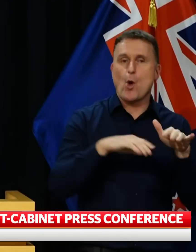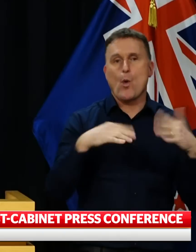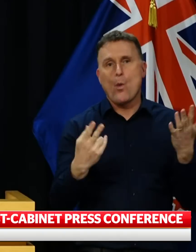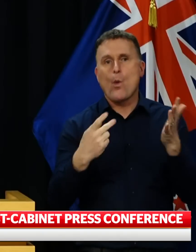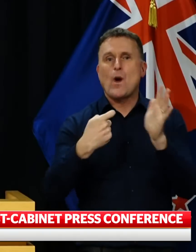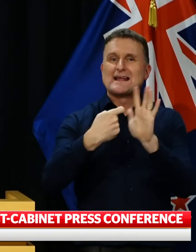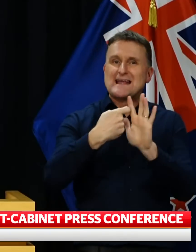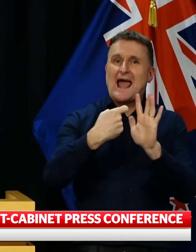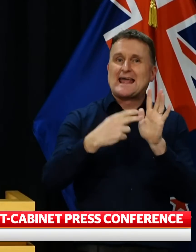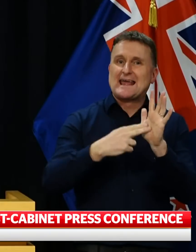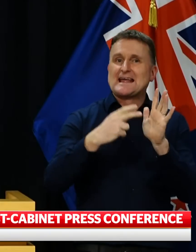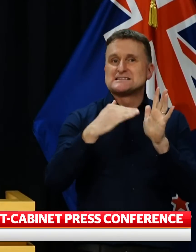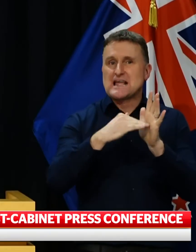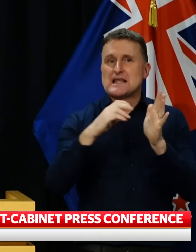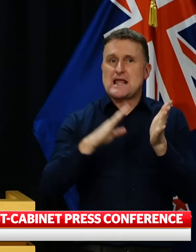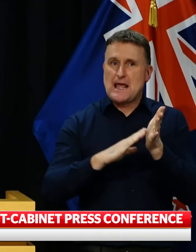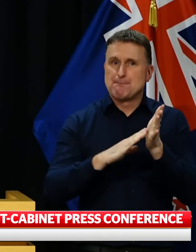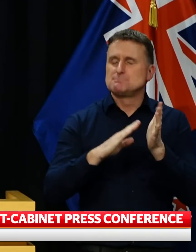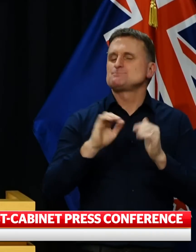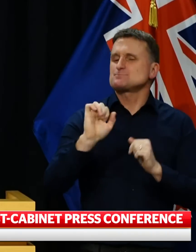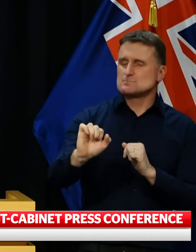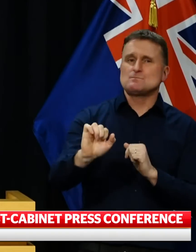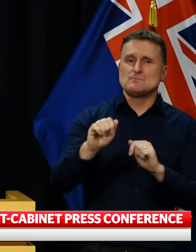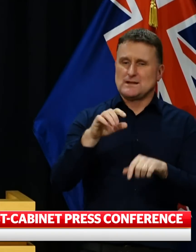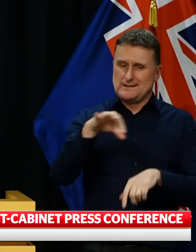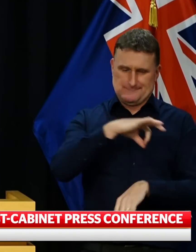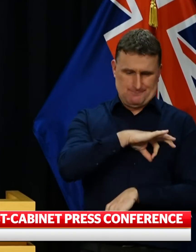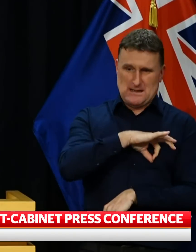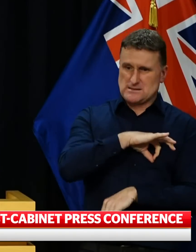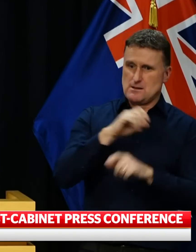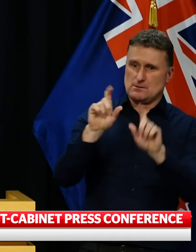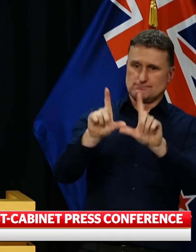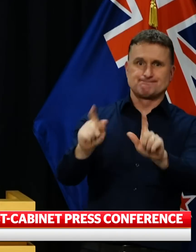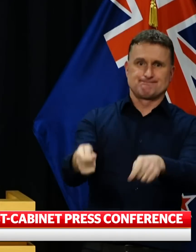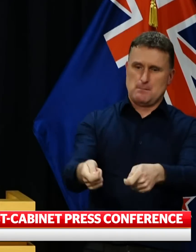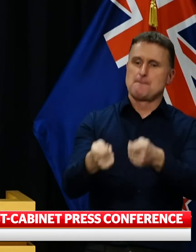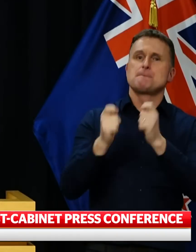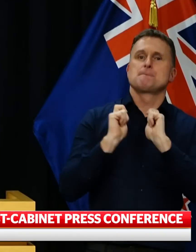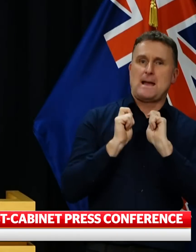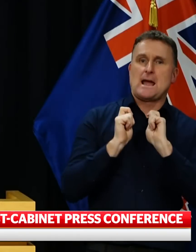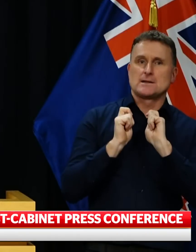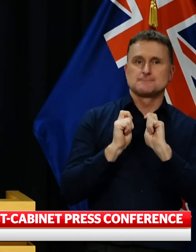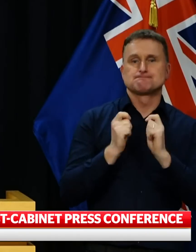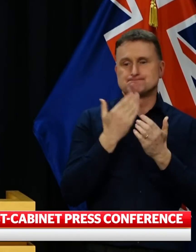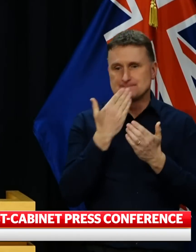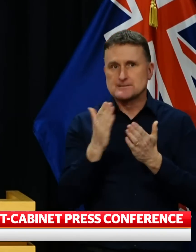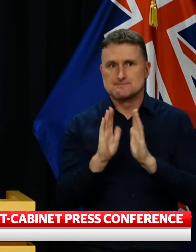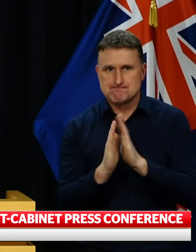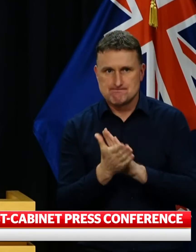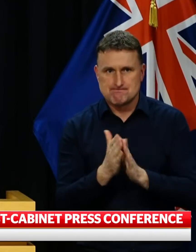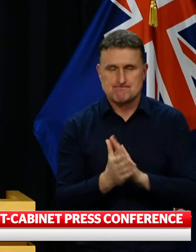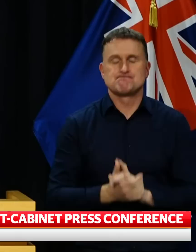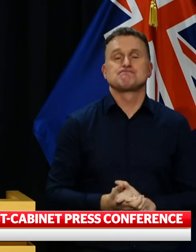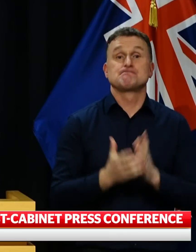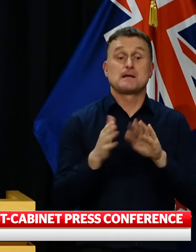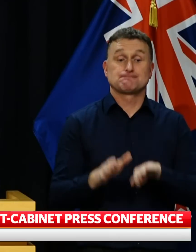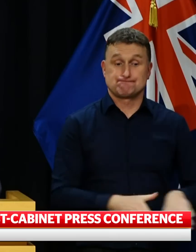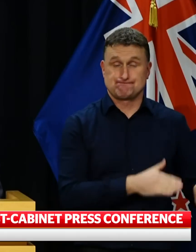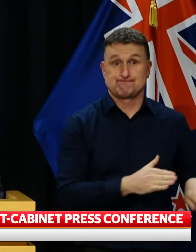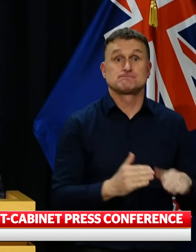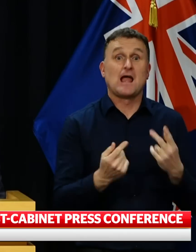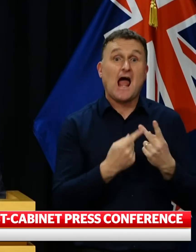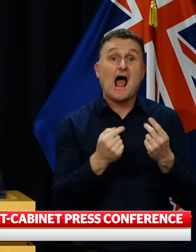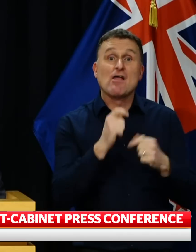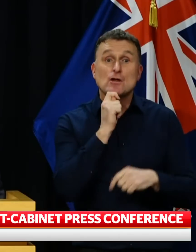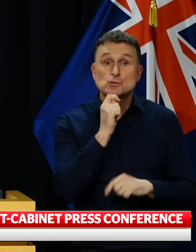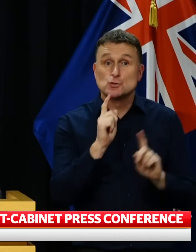KNZM and has been asked to return his warrant of appointment and his honours insignia. Moving on to other news. We've hit